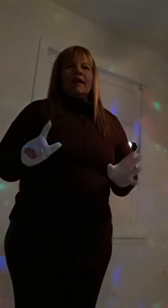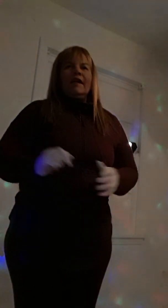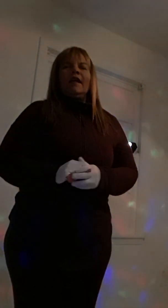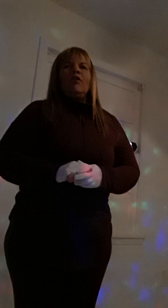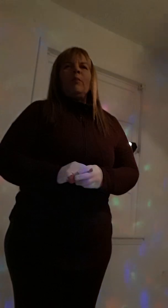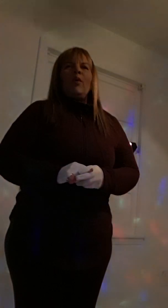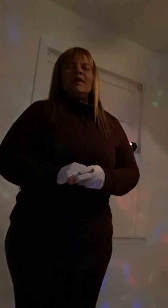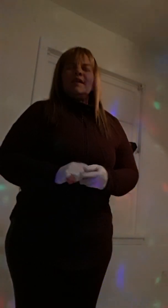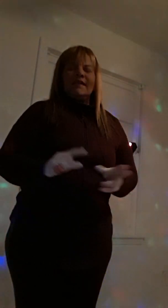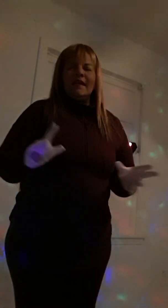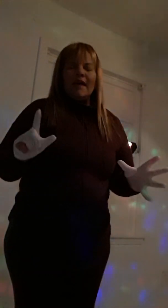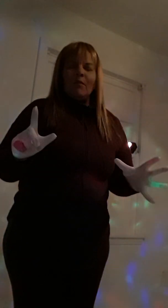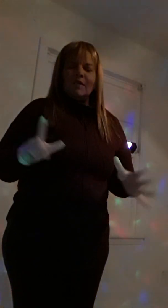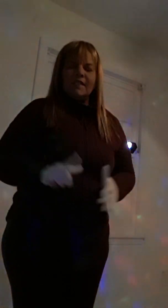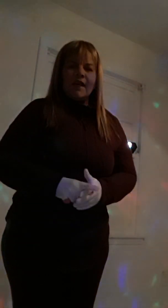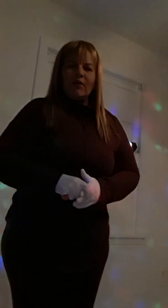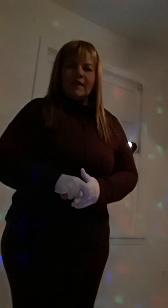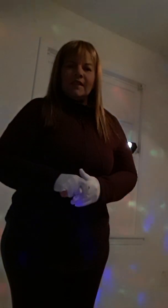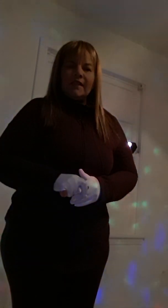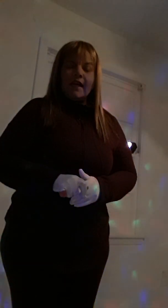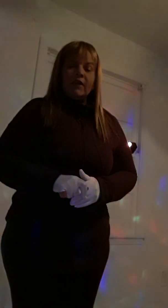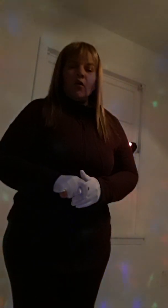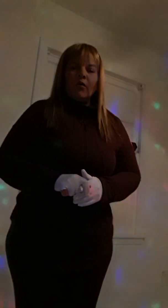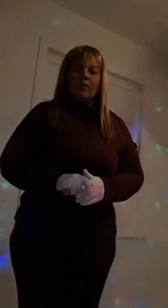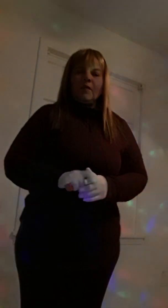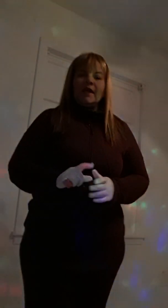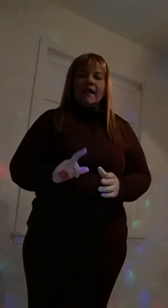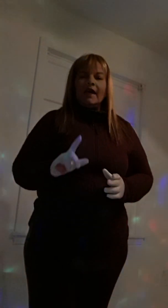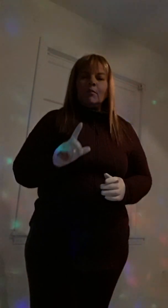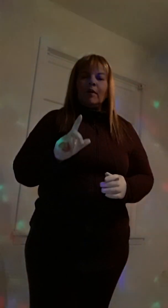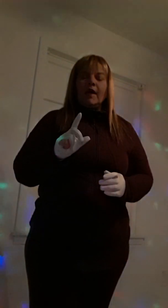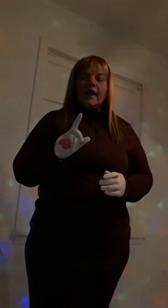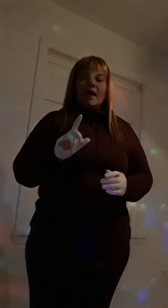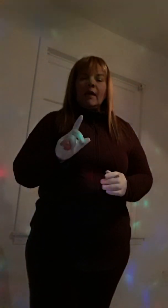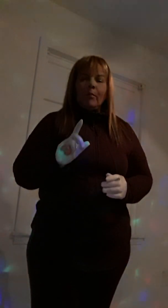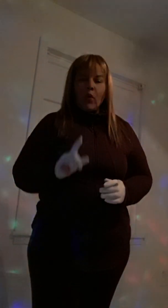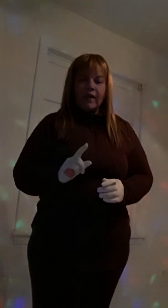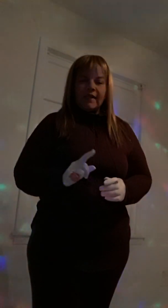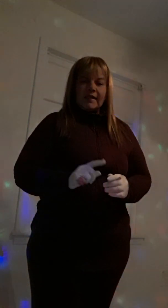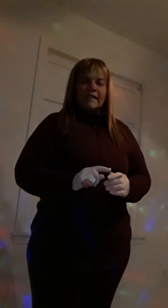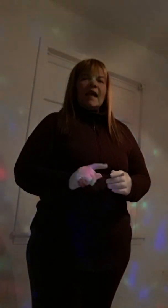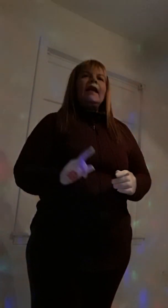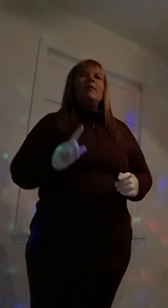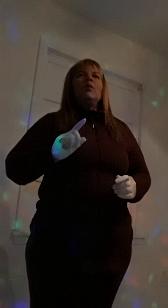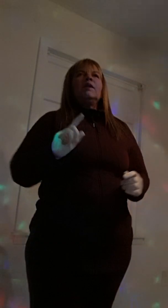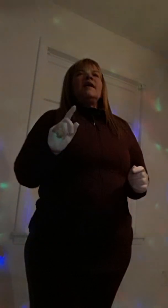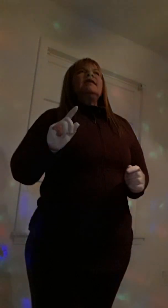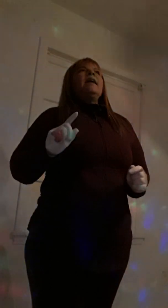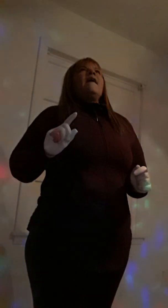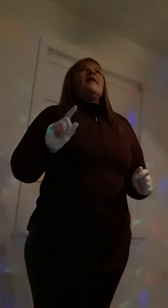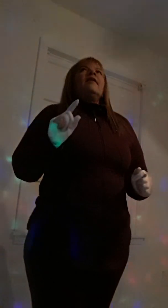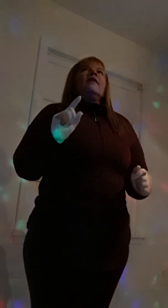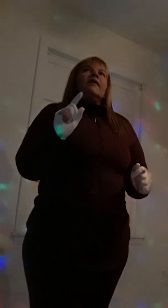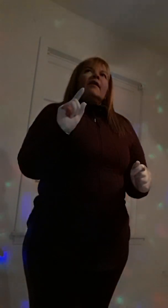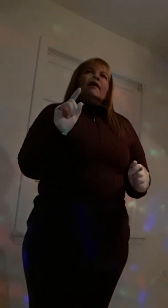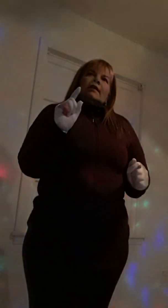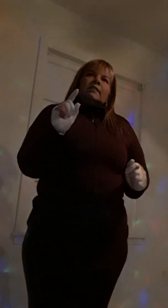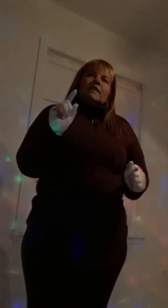y no importa si hemos estado insistiendo in the importance, en la importancia that